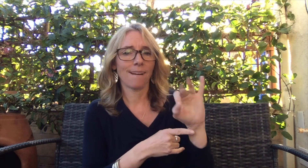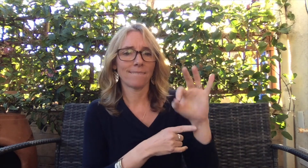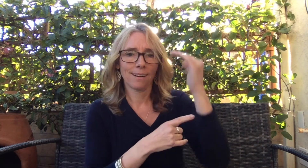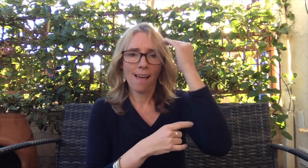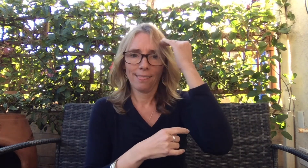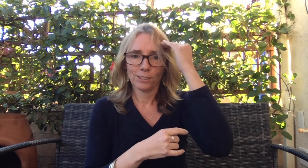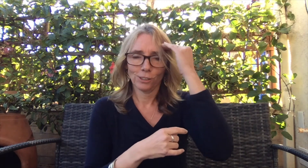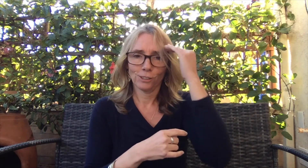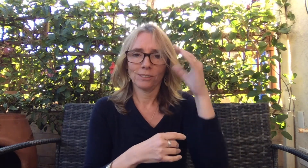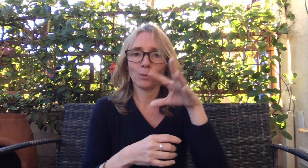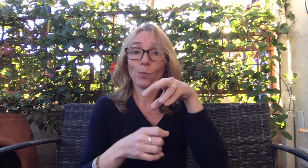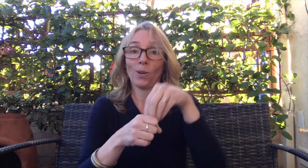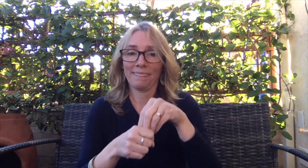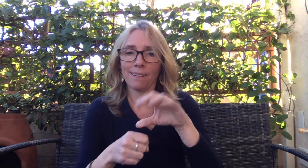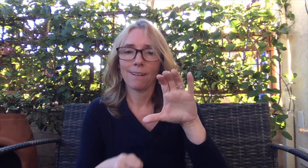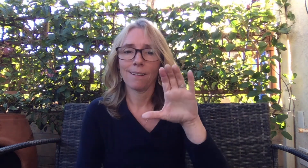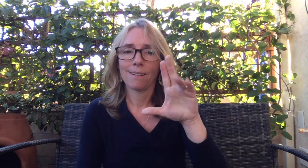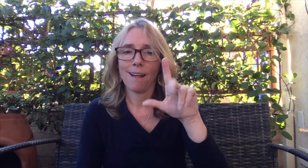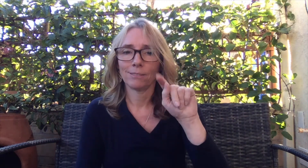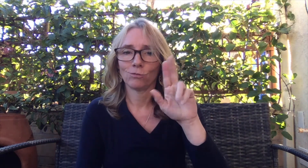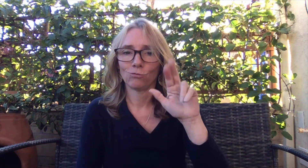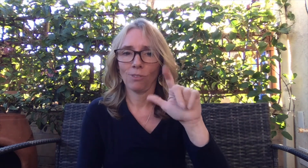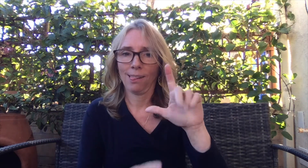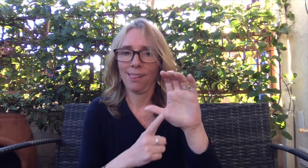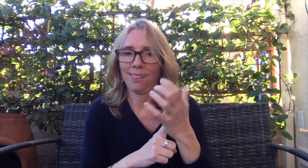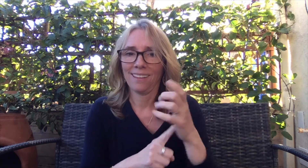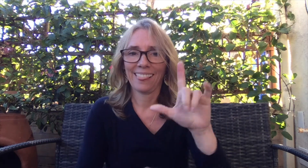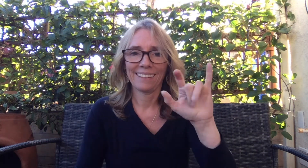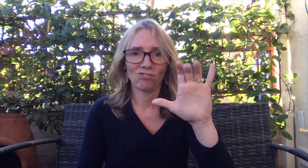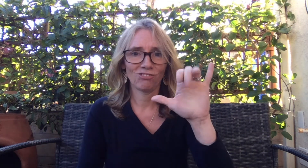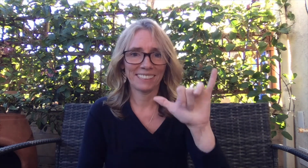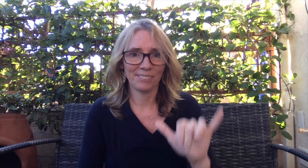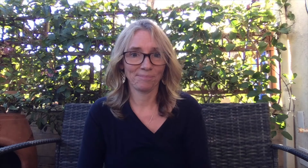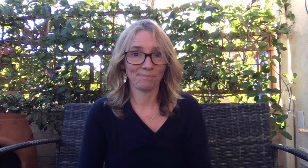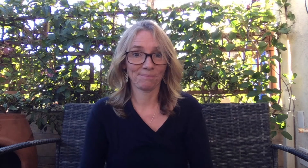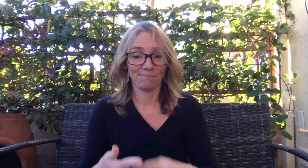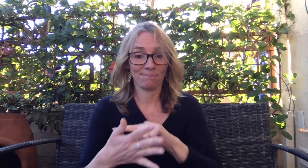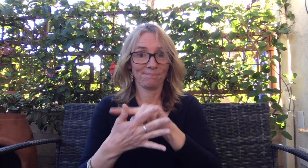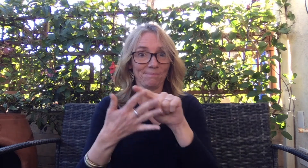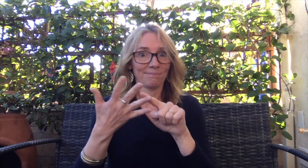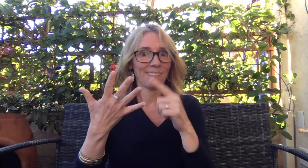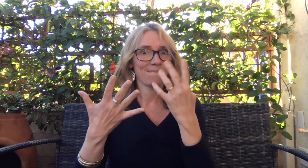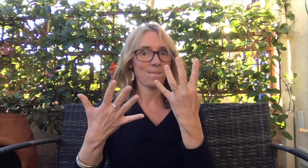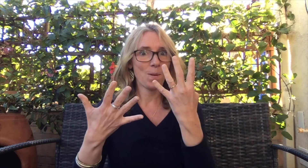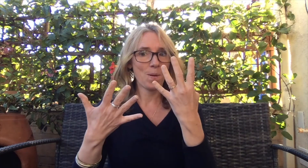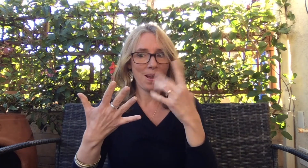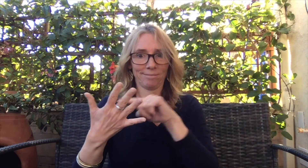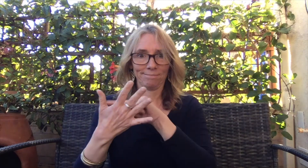be valued. So again, that funds of knowledge as it relates to cultural